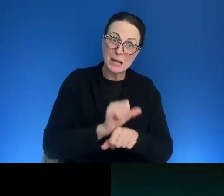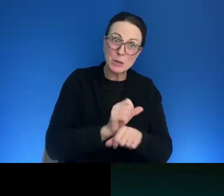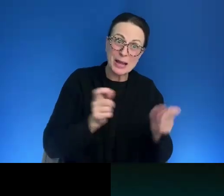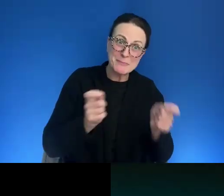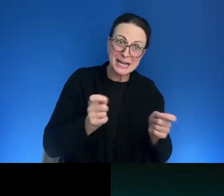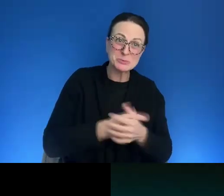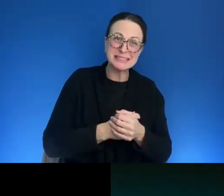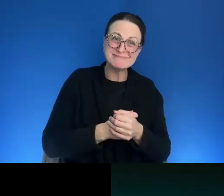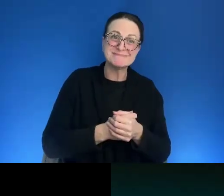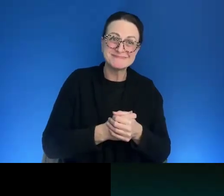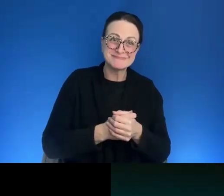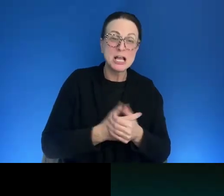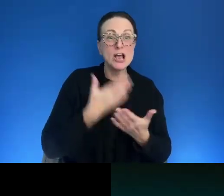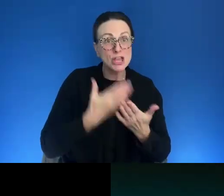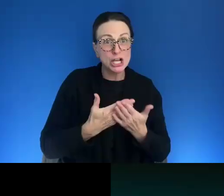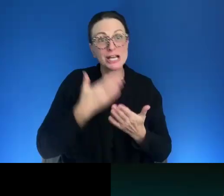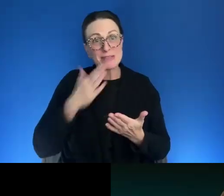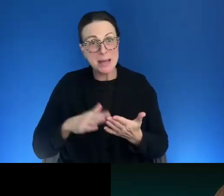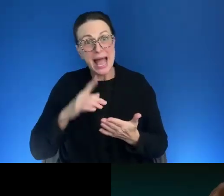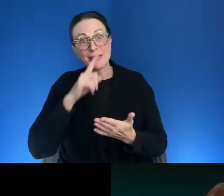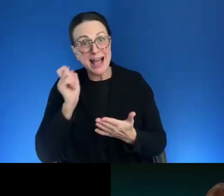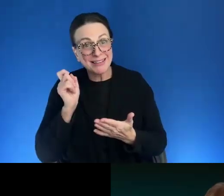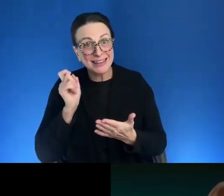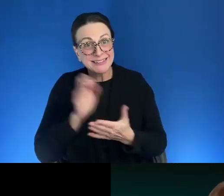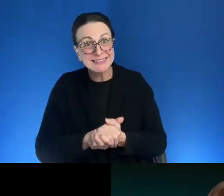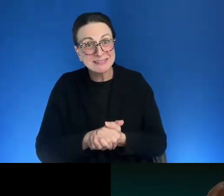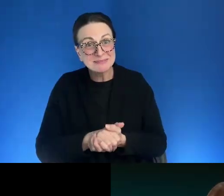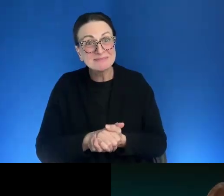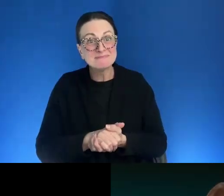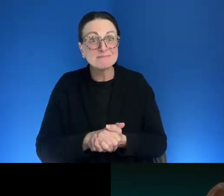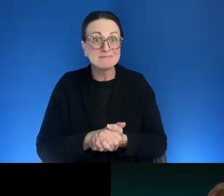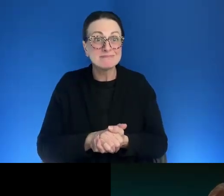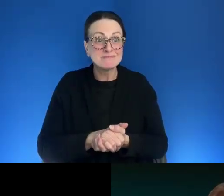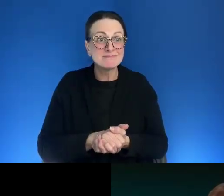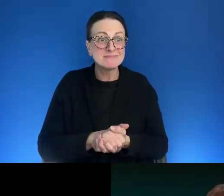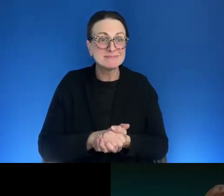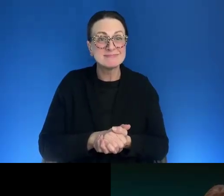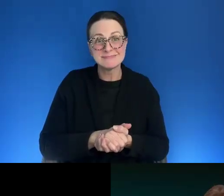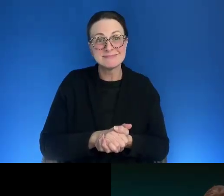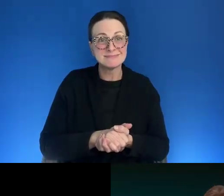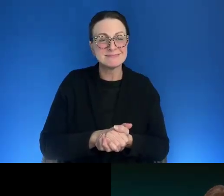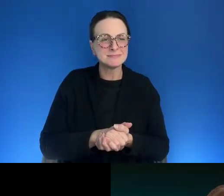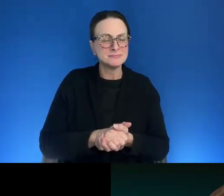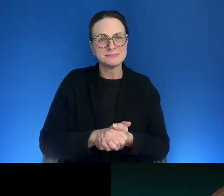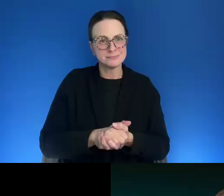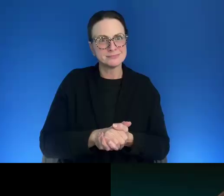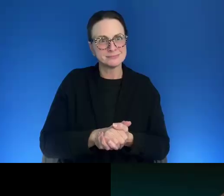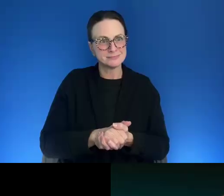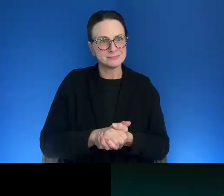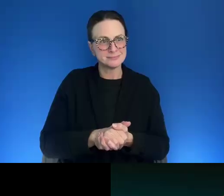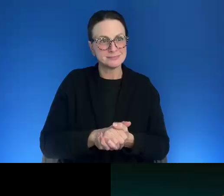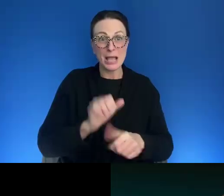We're kind of going, so the good, the bad, the ugly, we're heading towards, you know, the bad-ish. Employee management